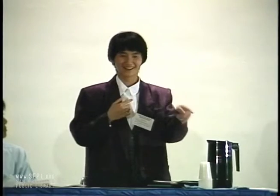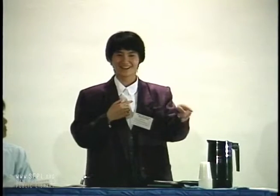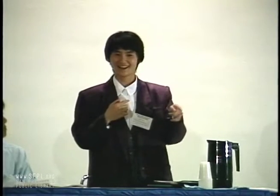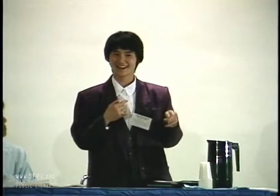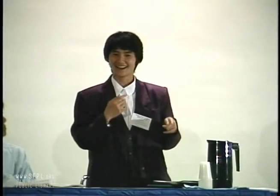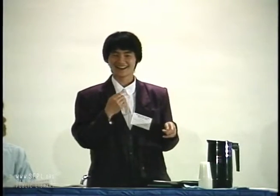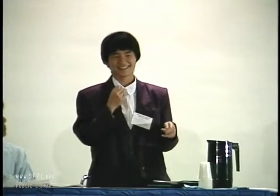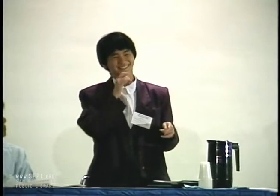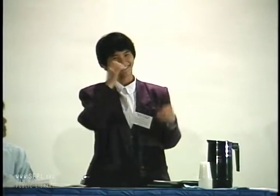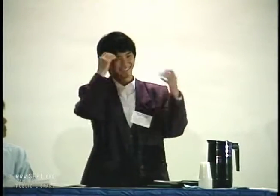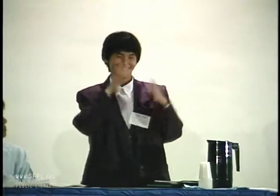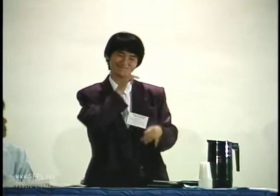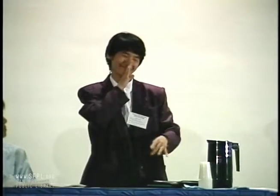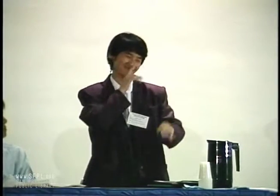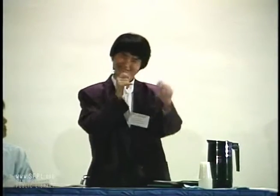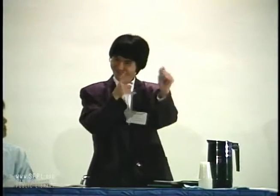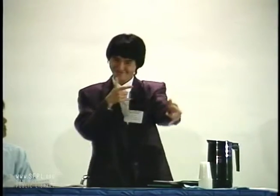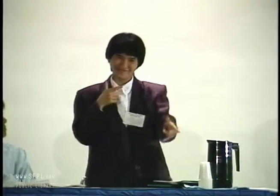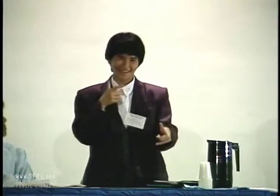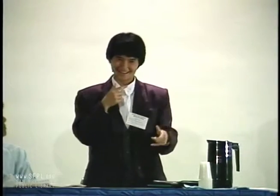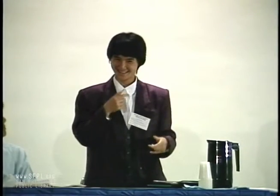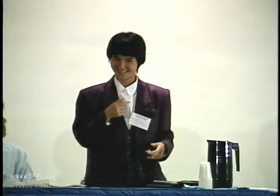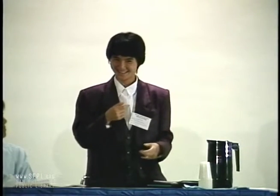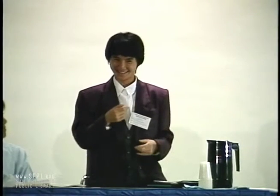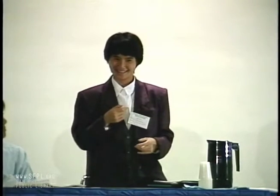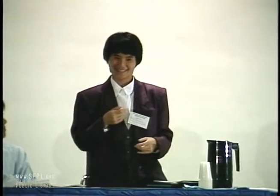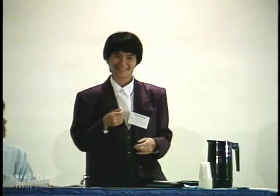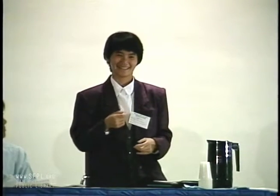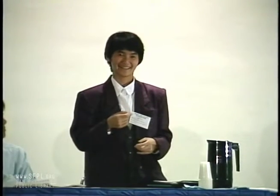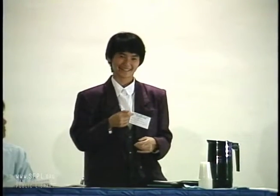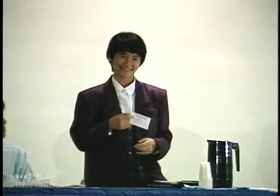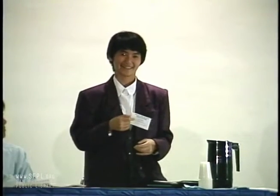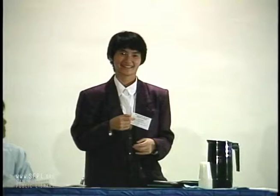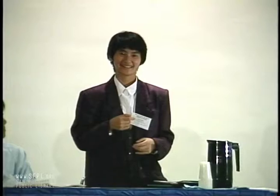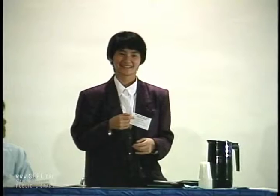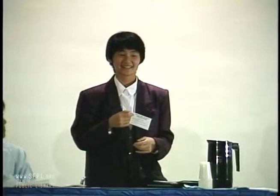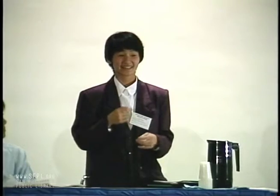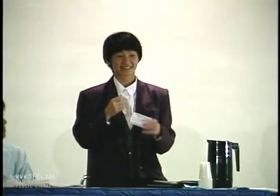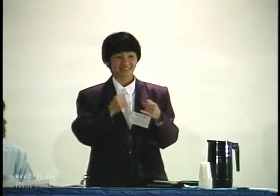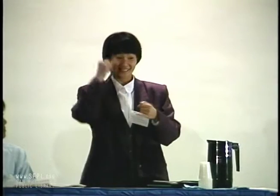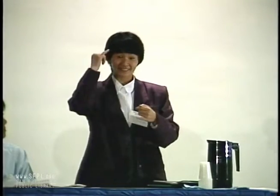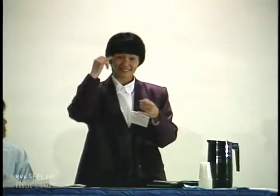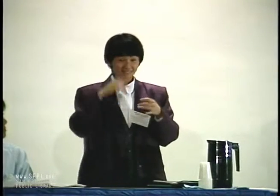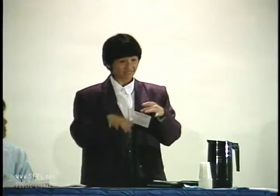And I wasn't happy because the teacher spoke so quickly.